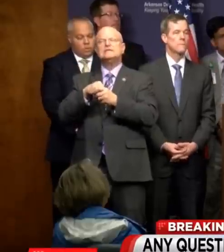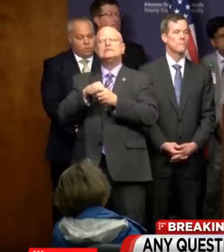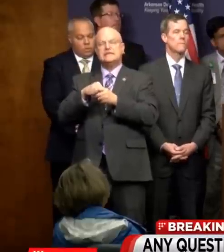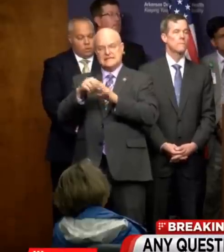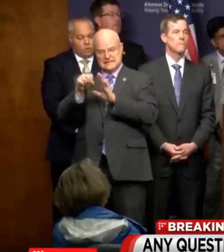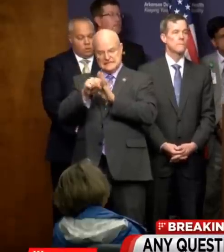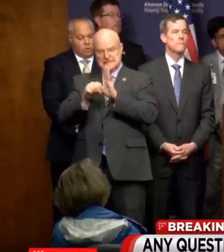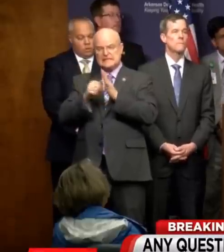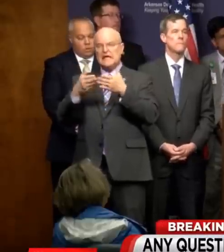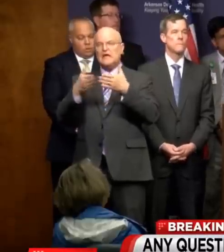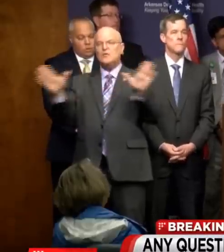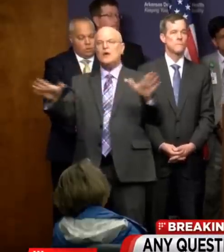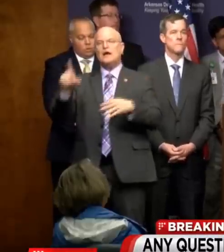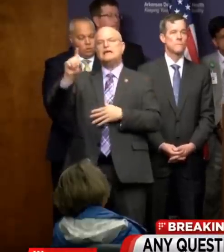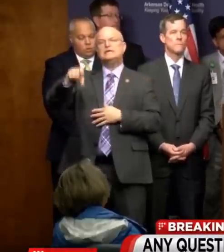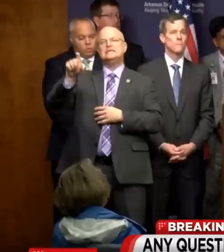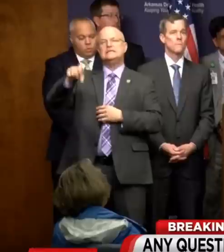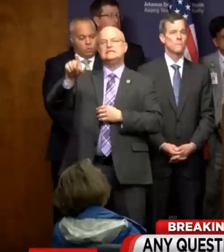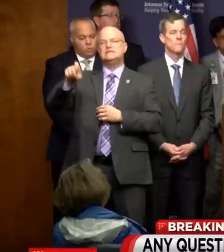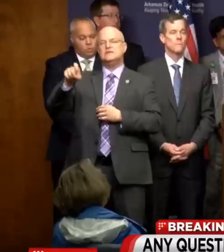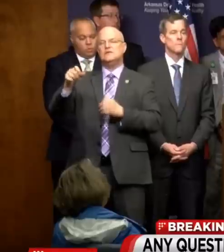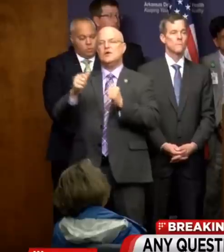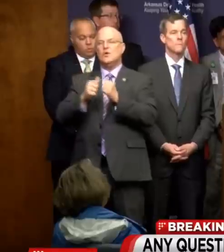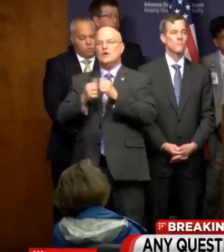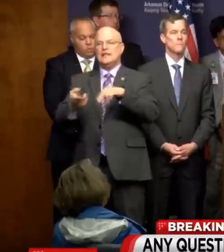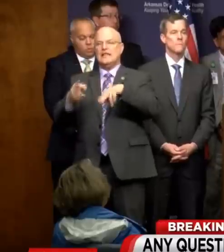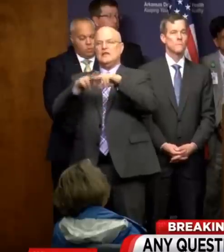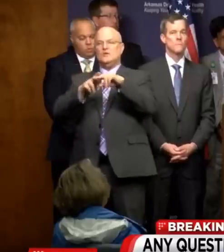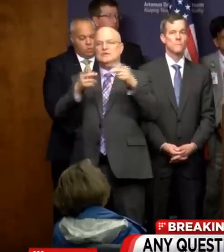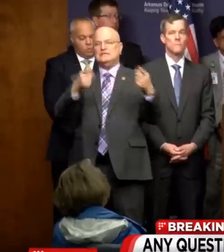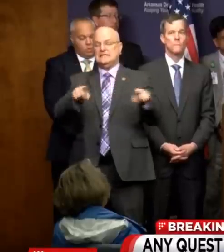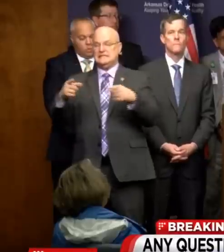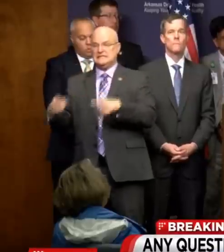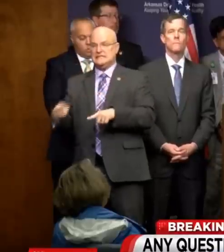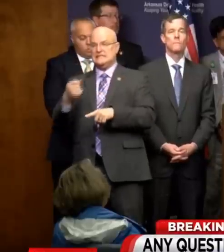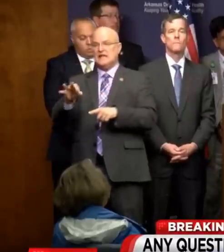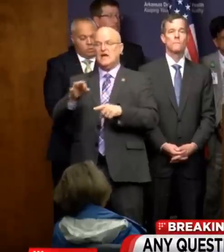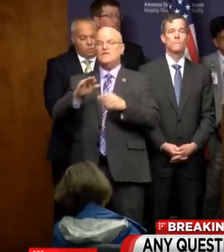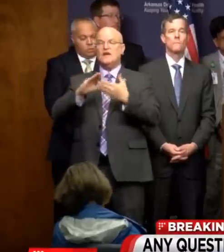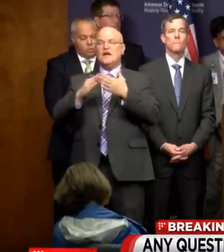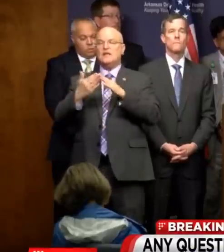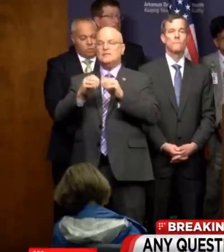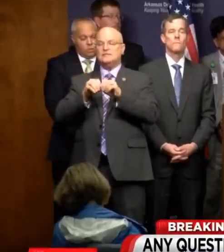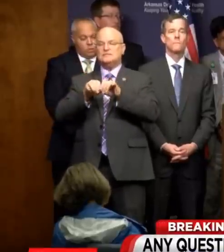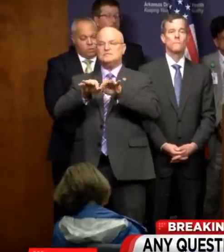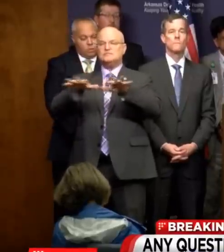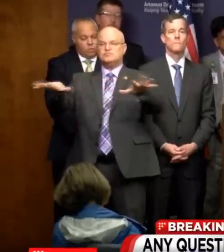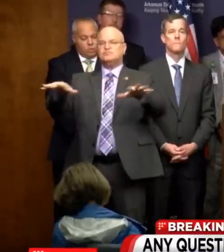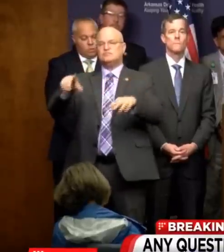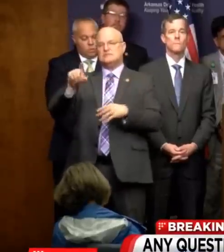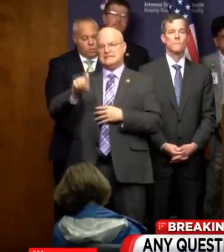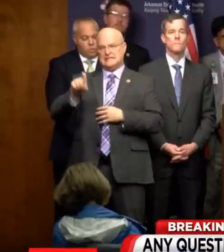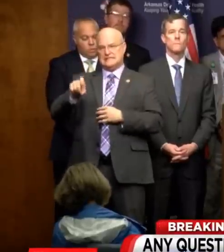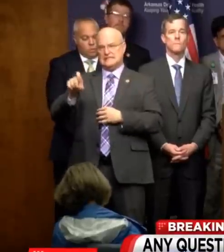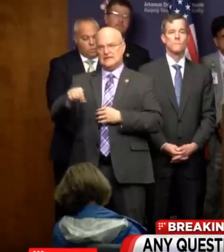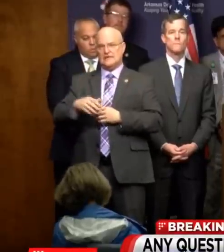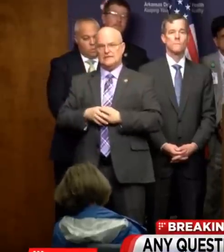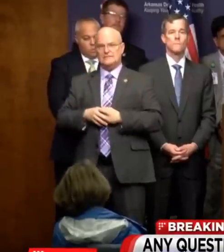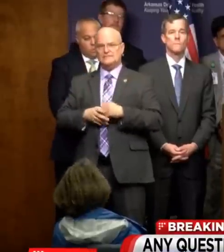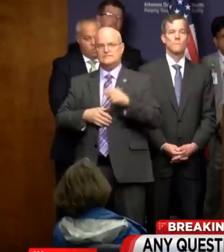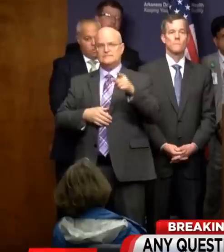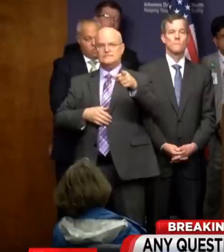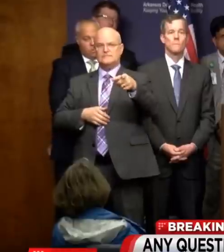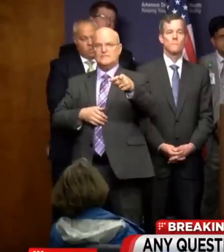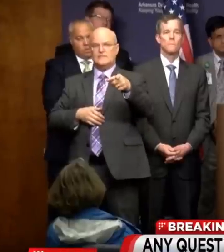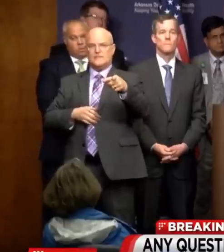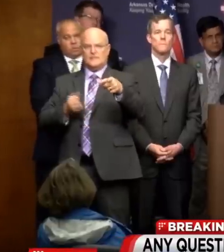statewide, and with the increased incidences of community spread, this is necessary. Has there been